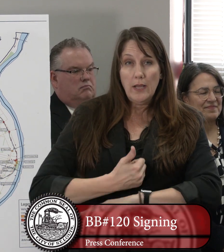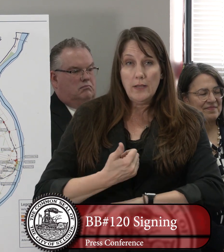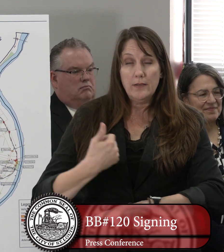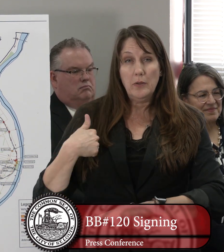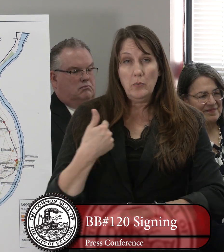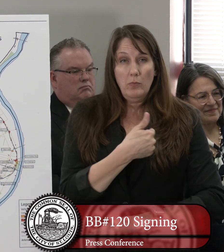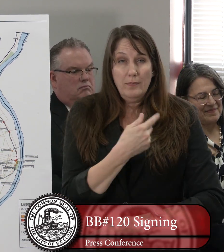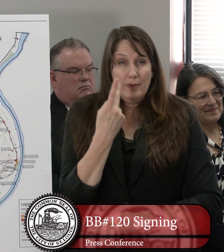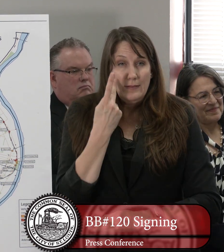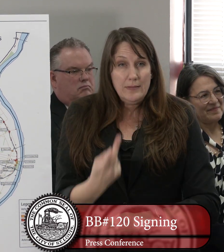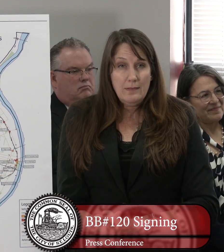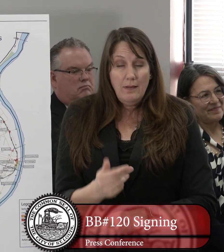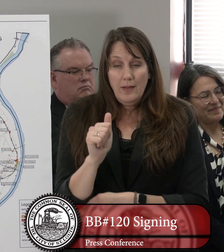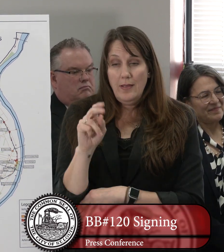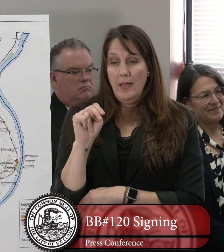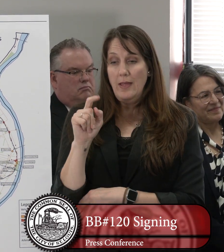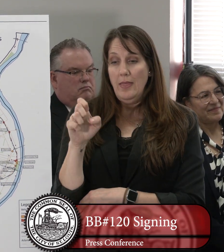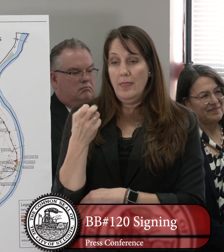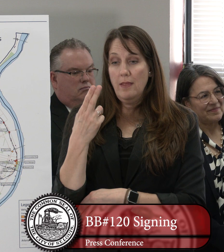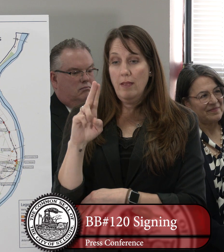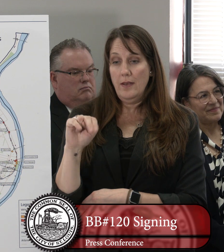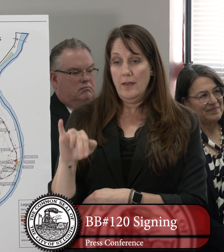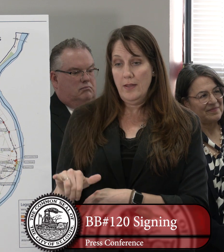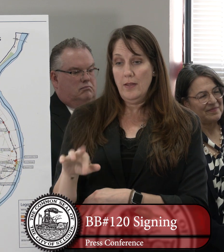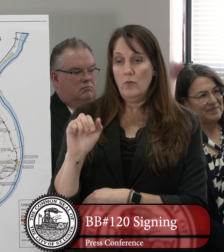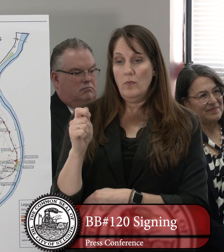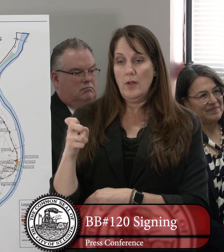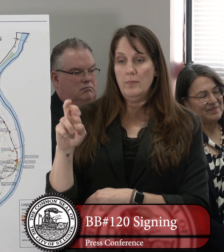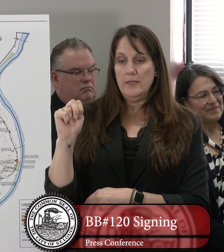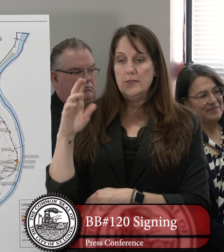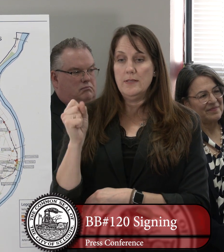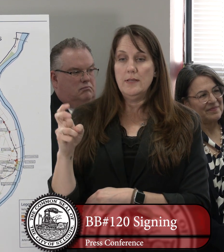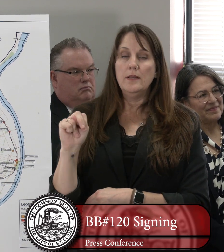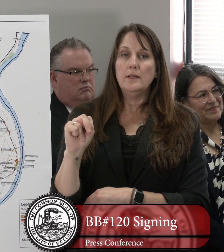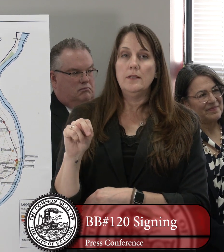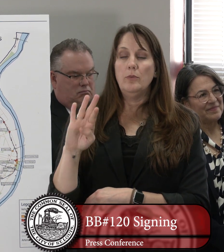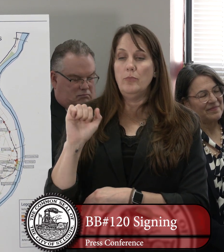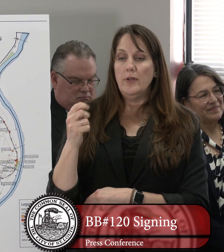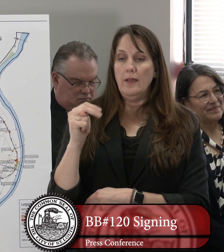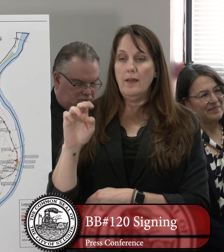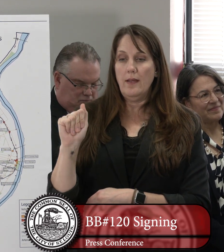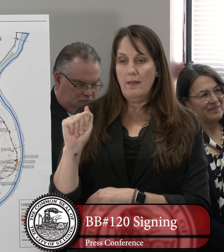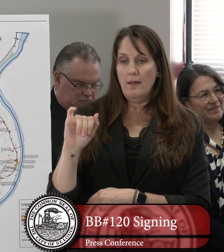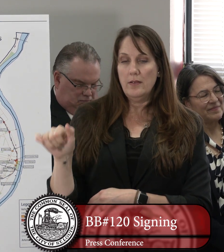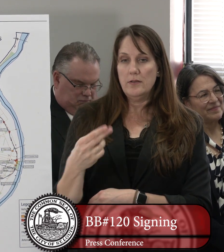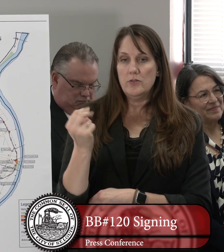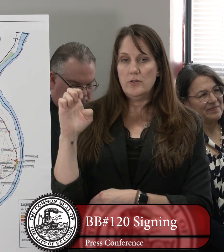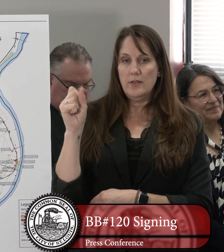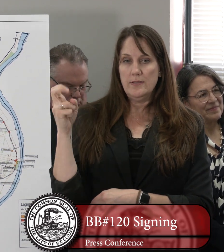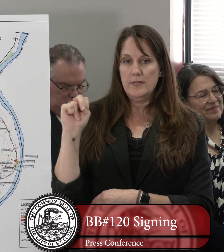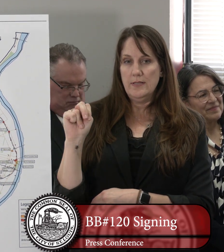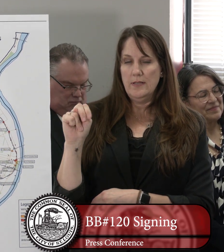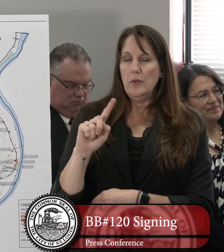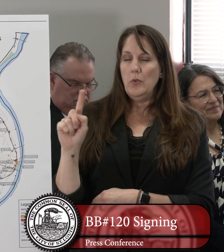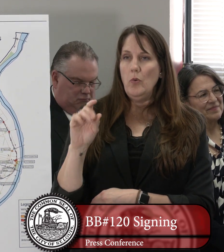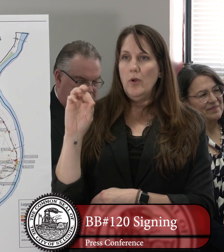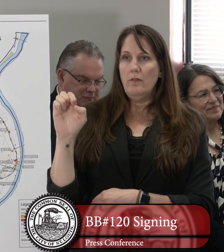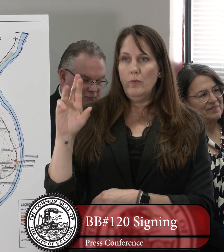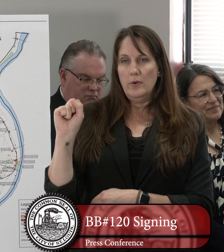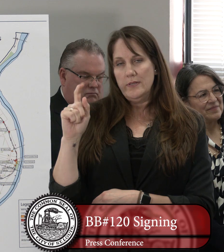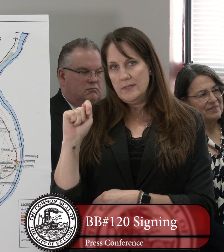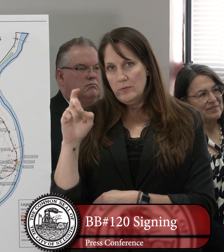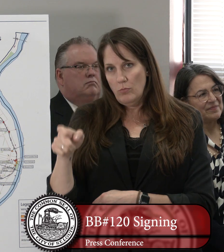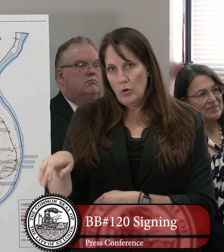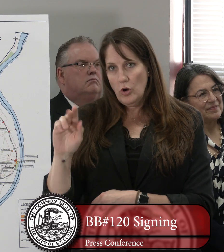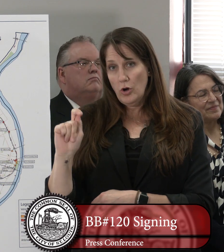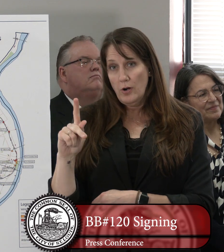Corntrell McKinley, Anthony Robinson, Richard Boyd, Brianna Dentman Johnson at Forest Park Parkway and Grand,